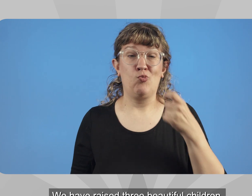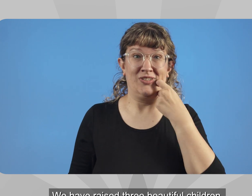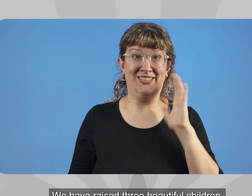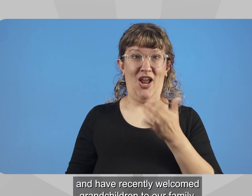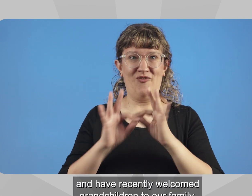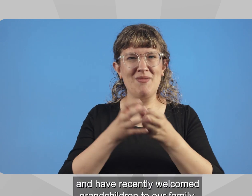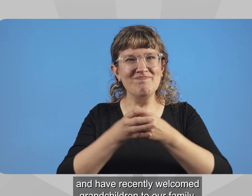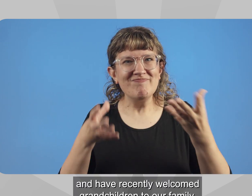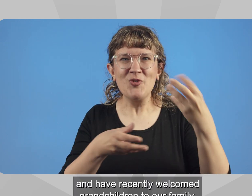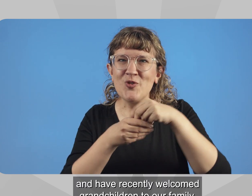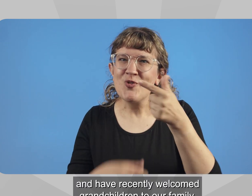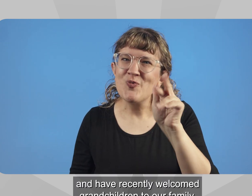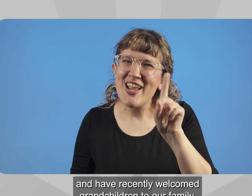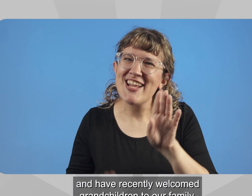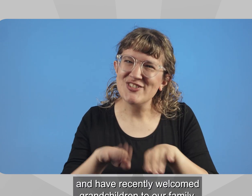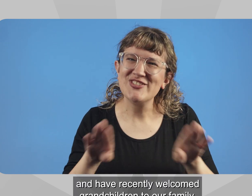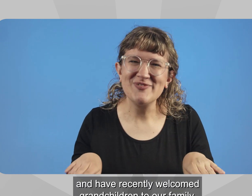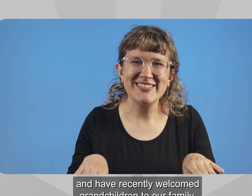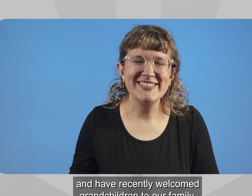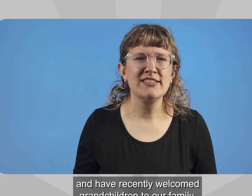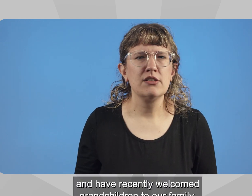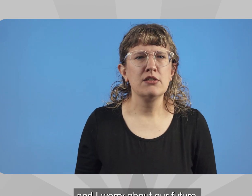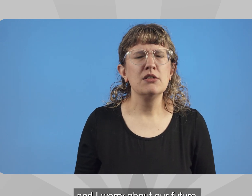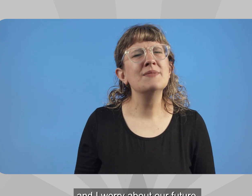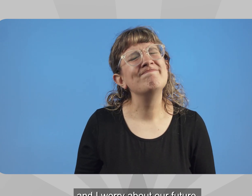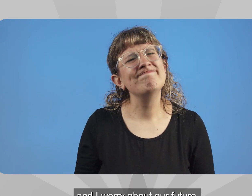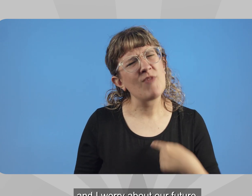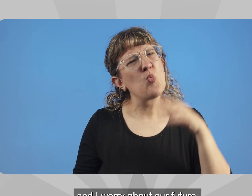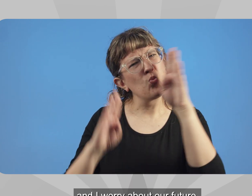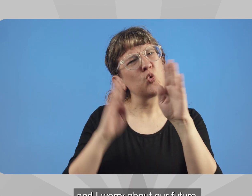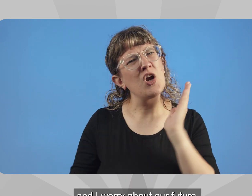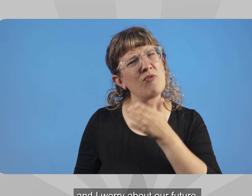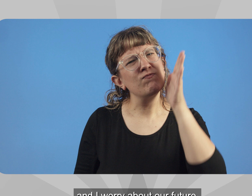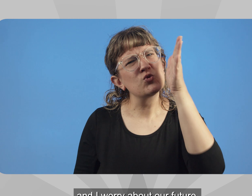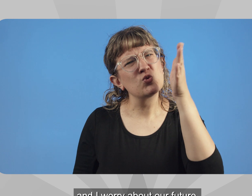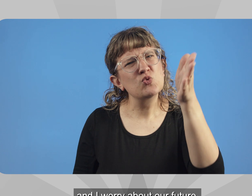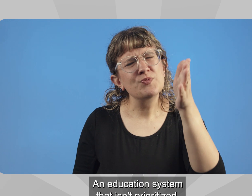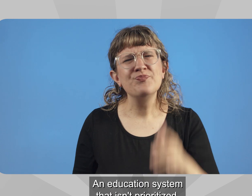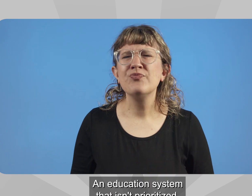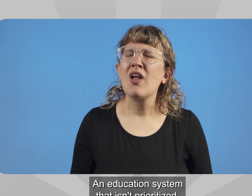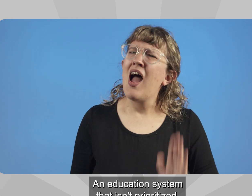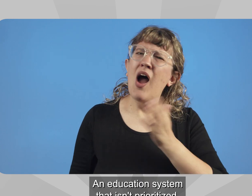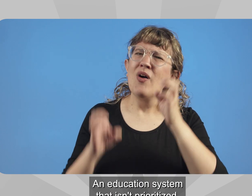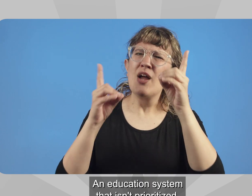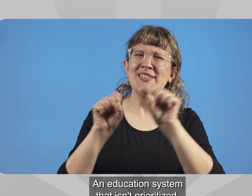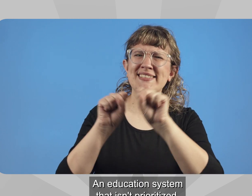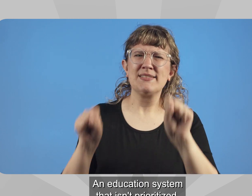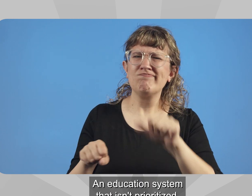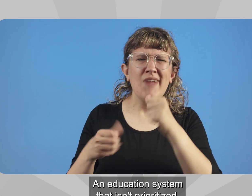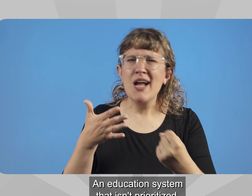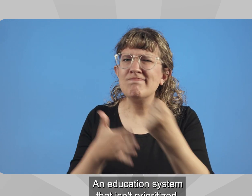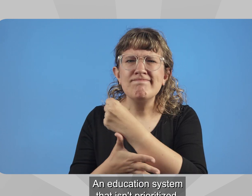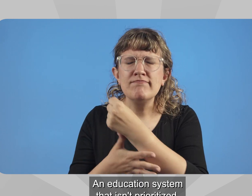We have raised 3 beautiful children and have recently welcomed grandchildren to our family, and I worry about our future.